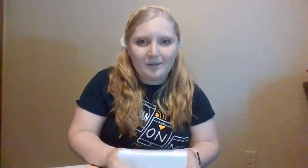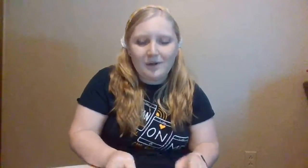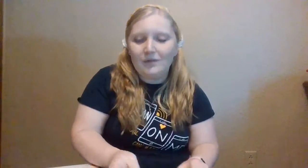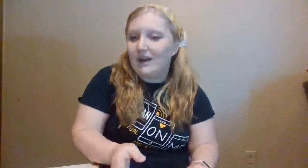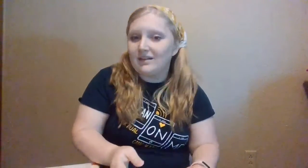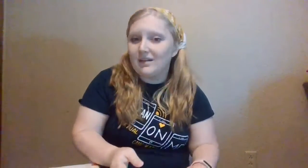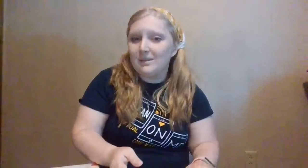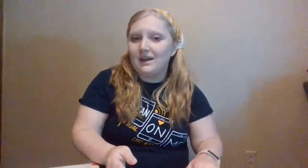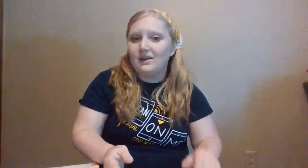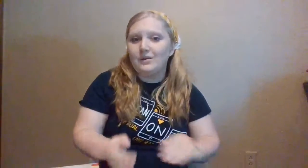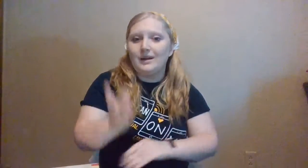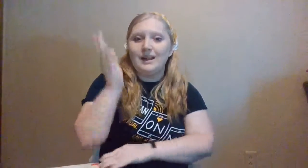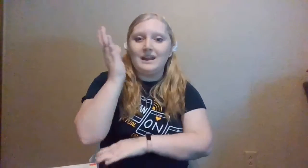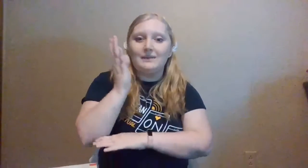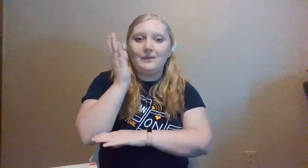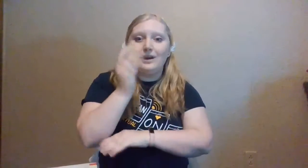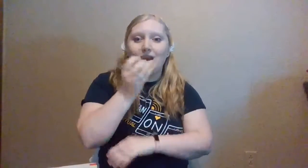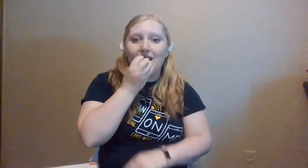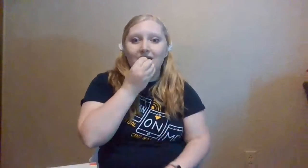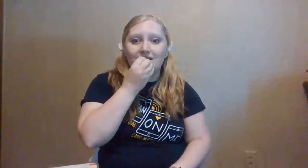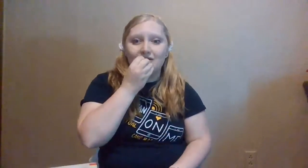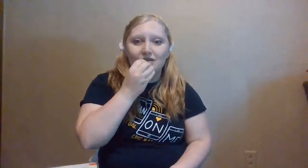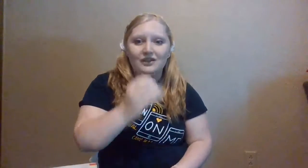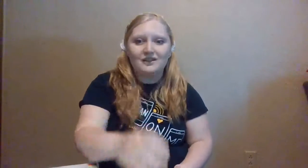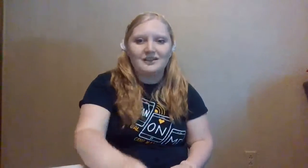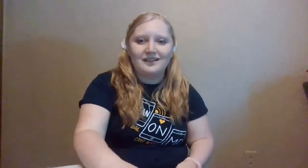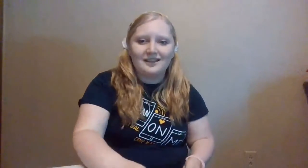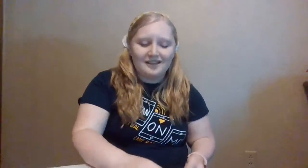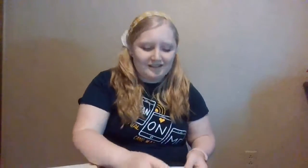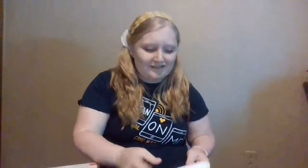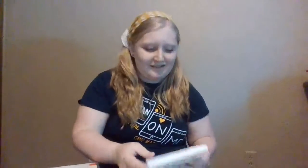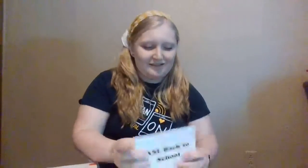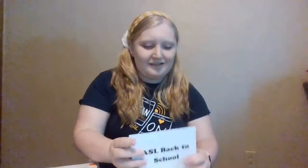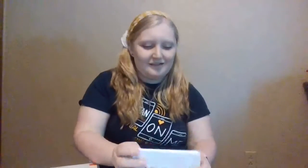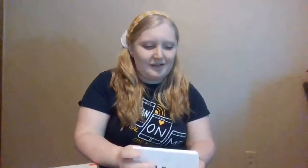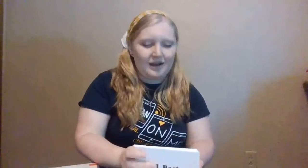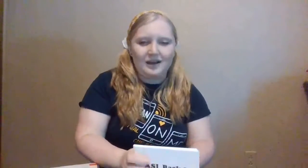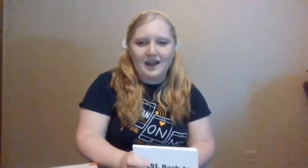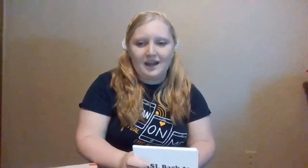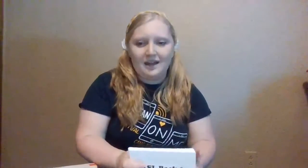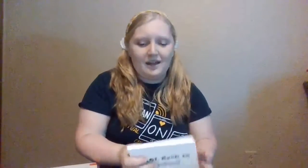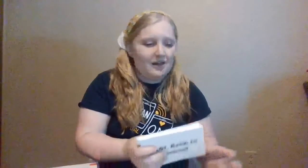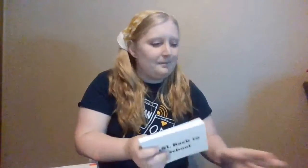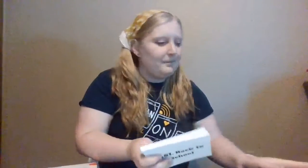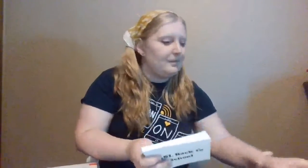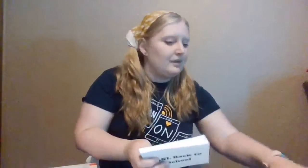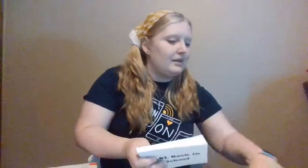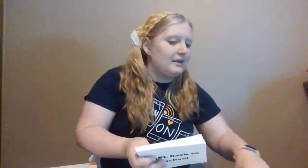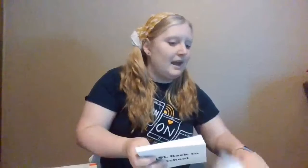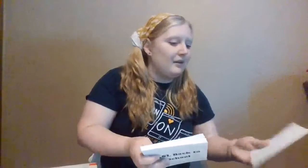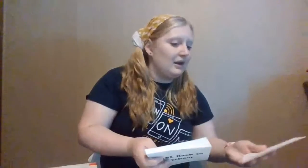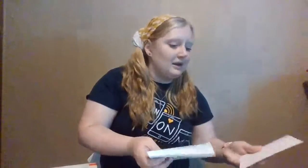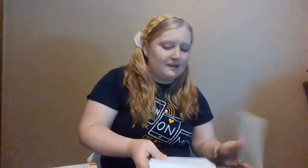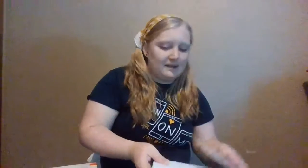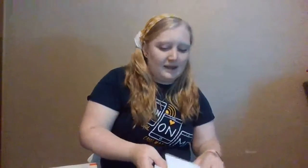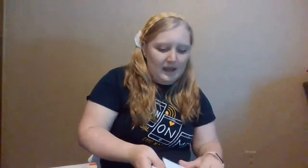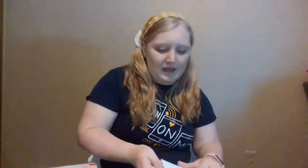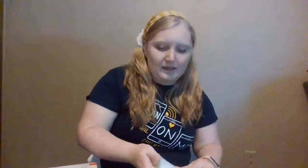Awesome! You found something that you might eat for lunch. All right. Now we're going to sing a